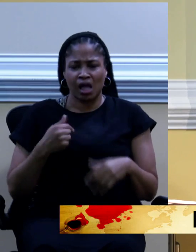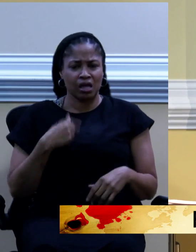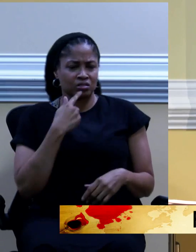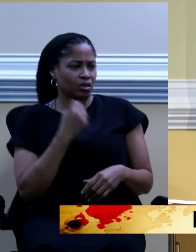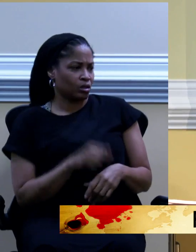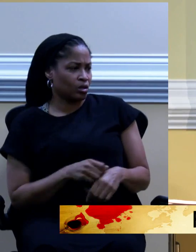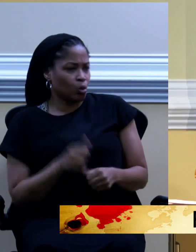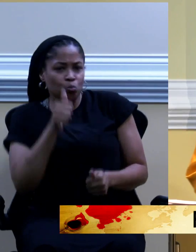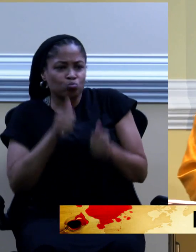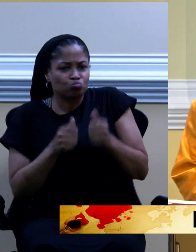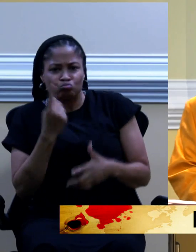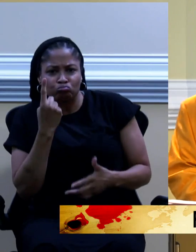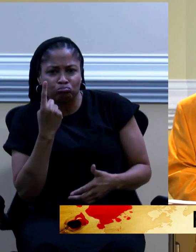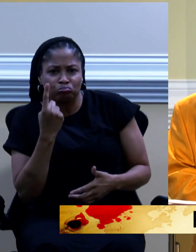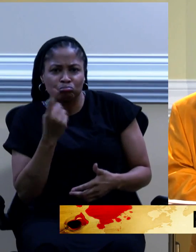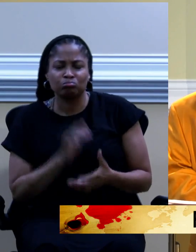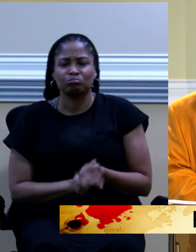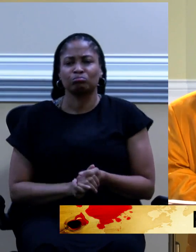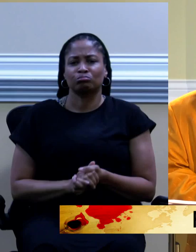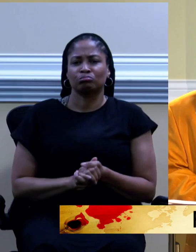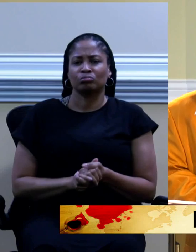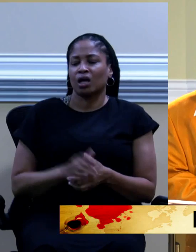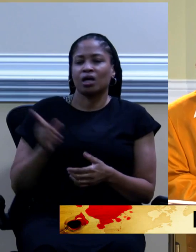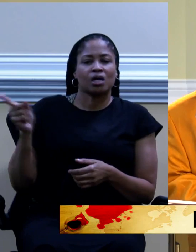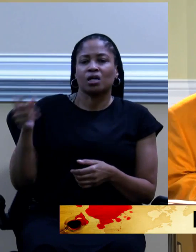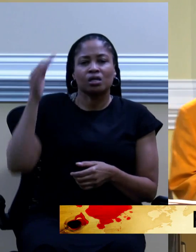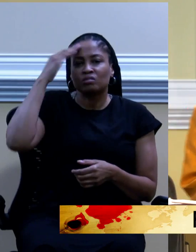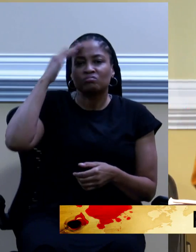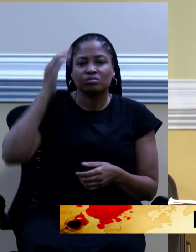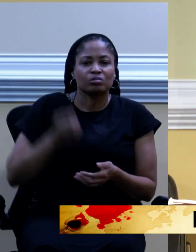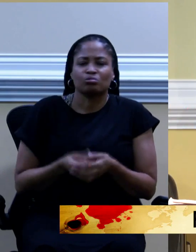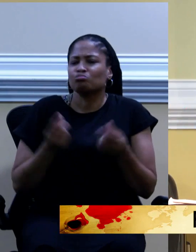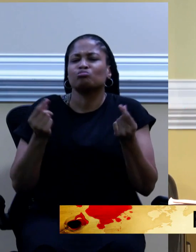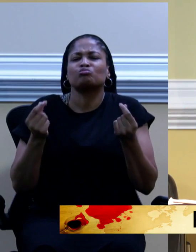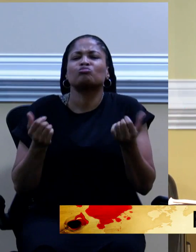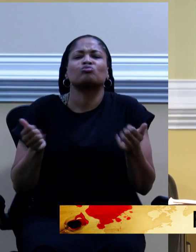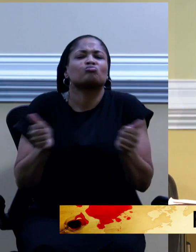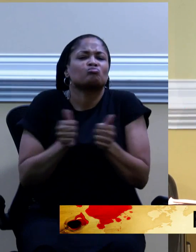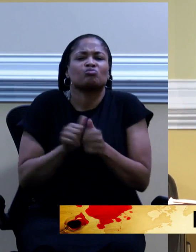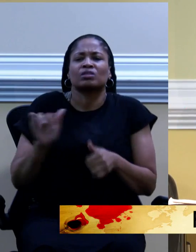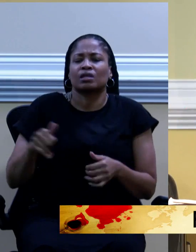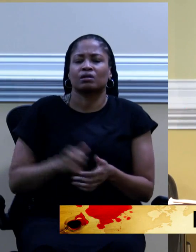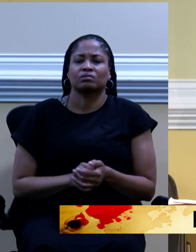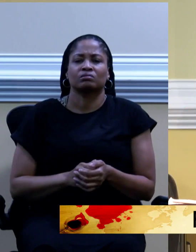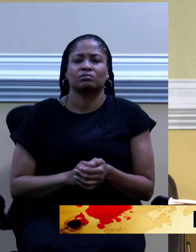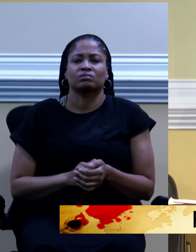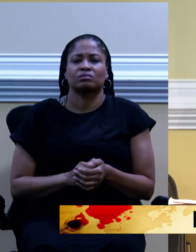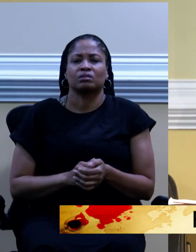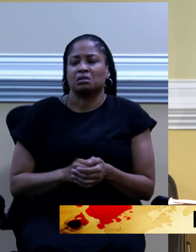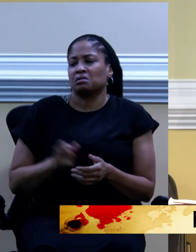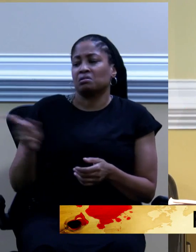They don't know what to do with that. And like people say, well, when we go to heaven, I said, which one?